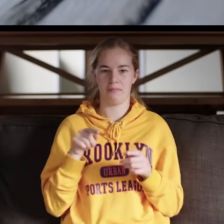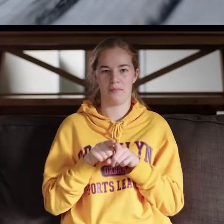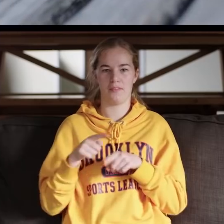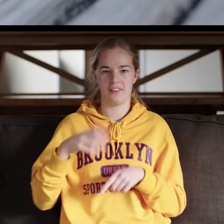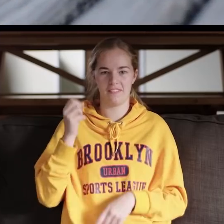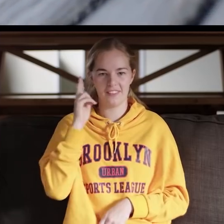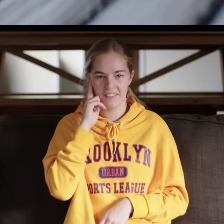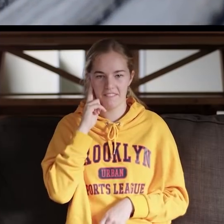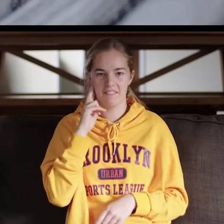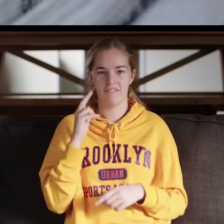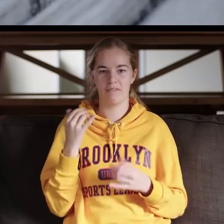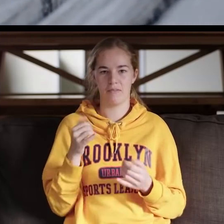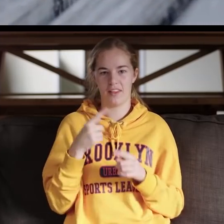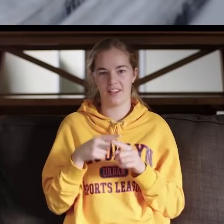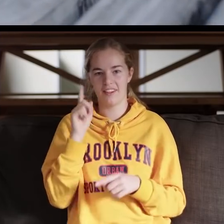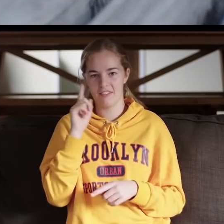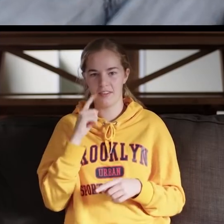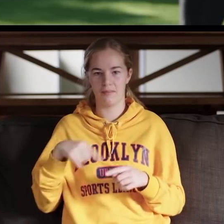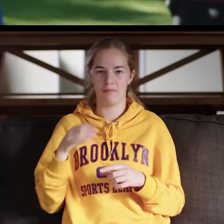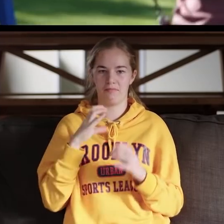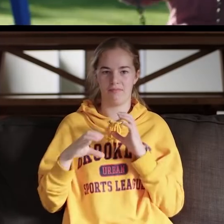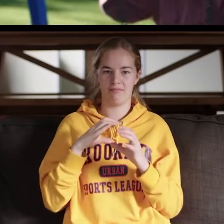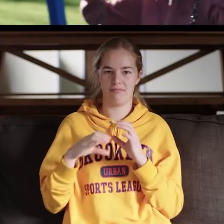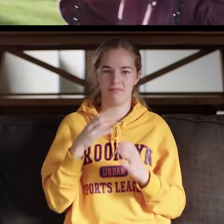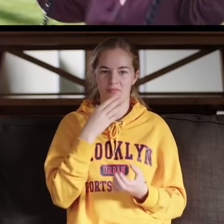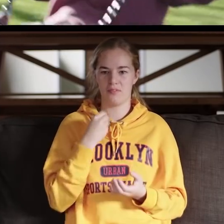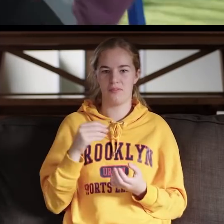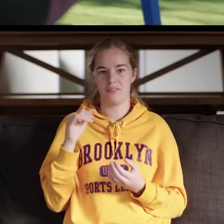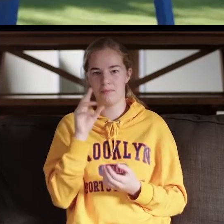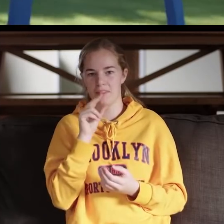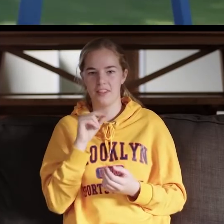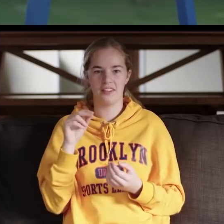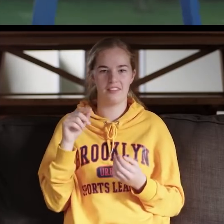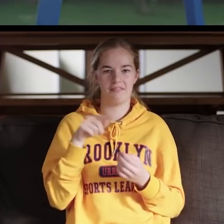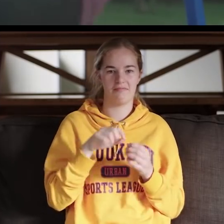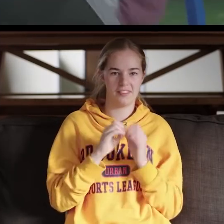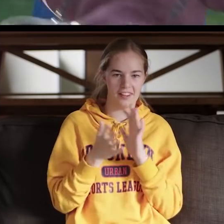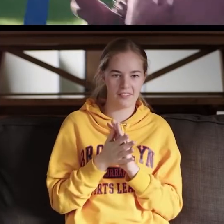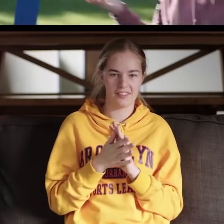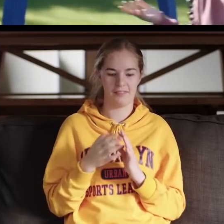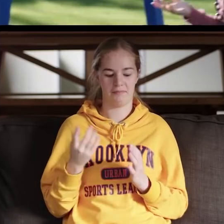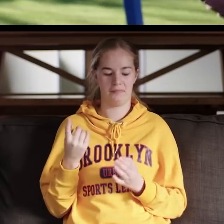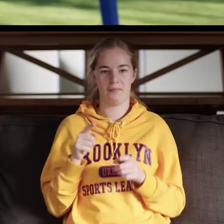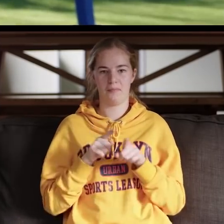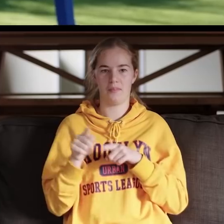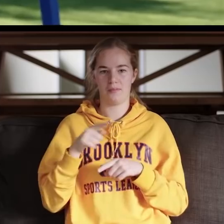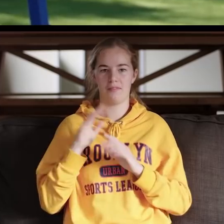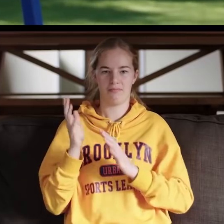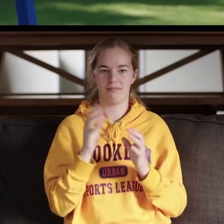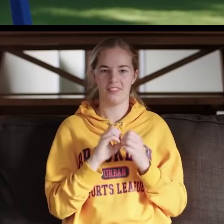that some of us are deaf and others are hearing. So in communicating as a family, we use New Zealand Sign Language and also spoken